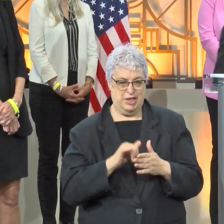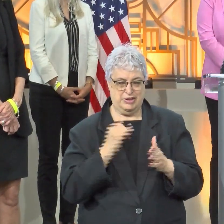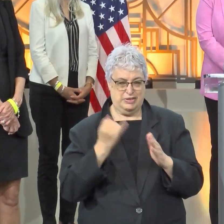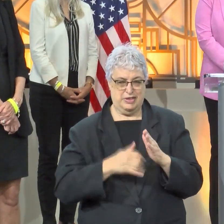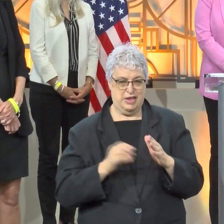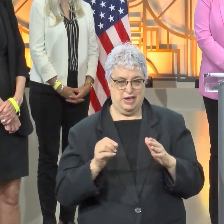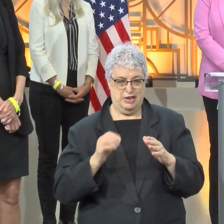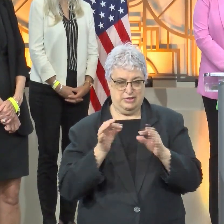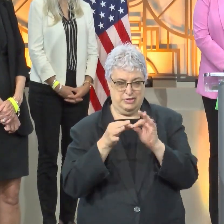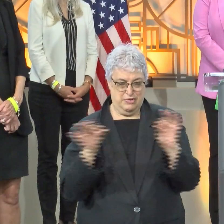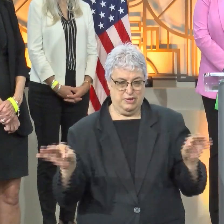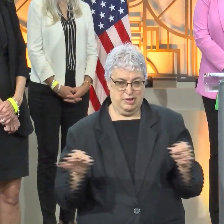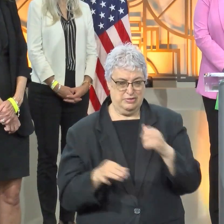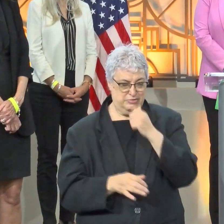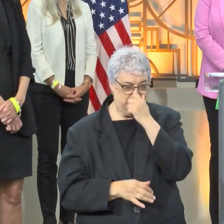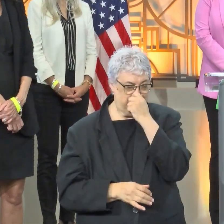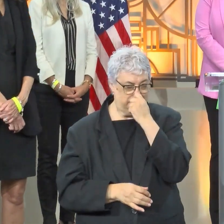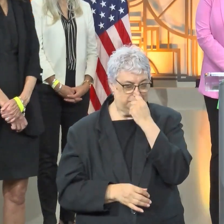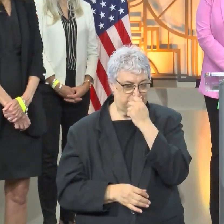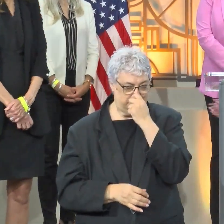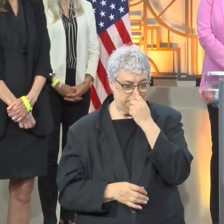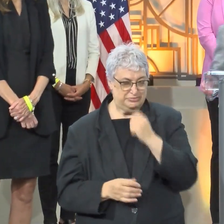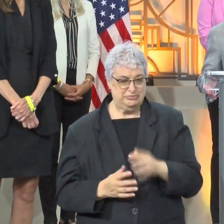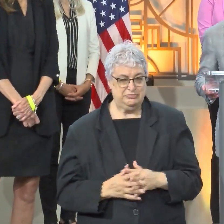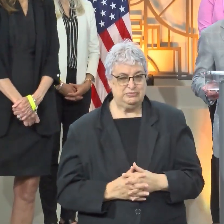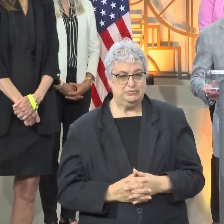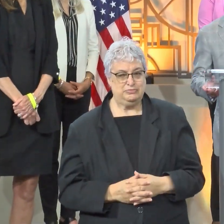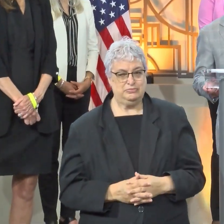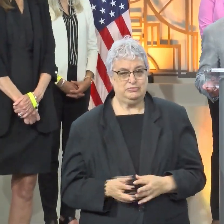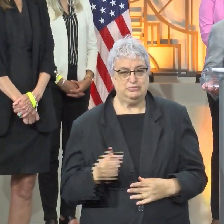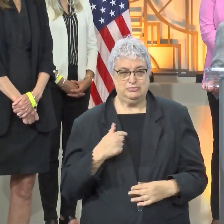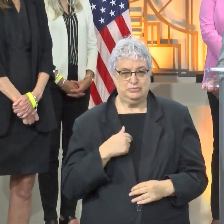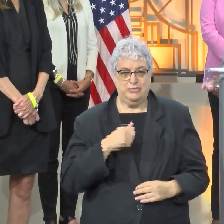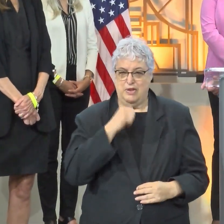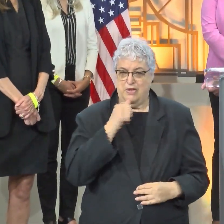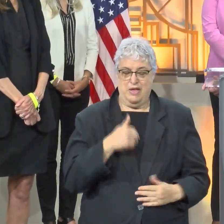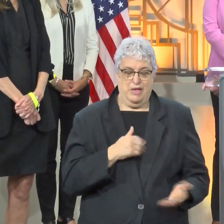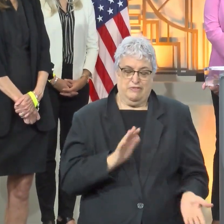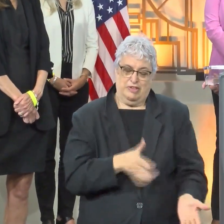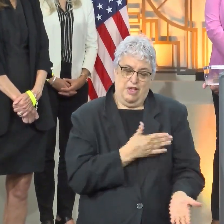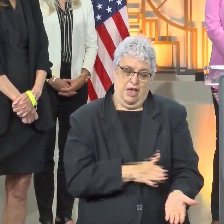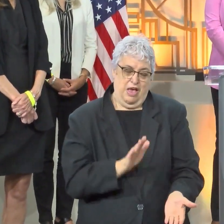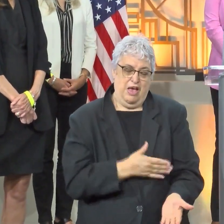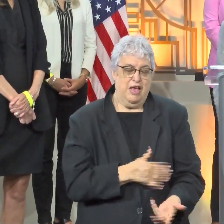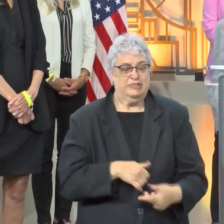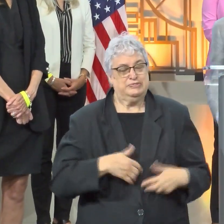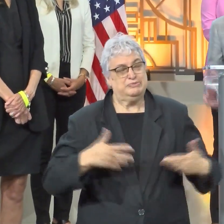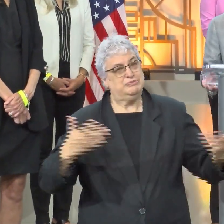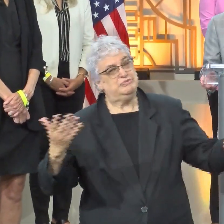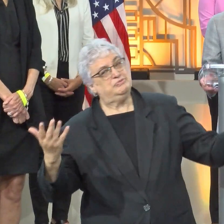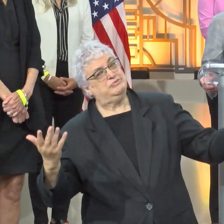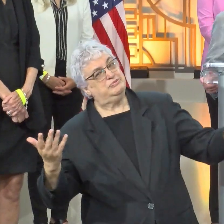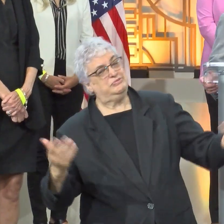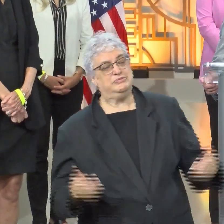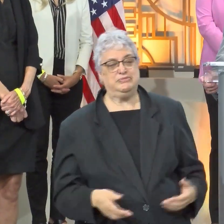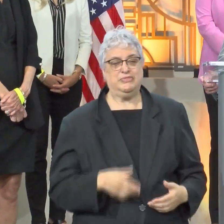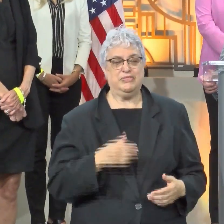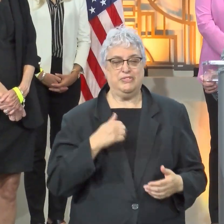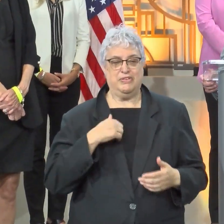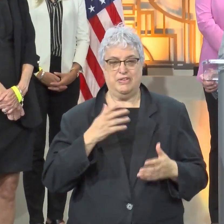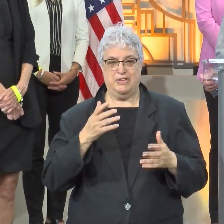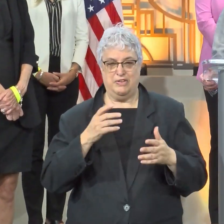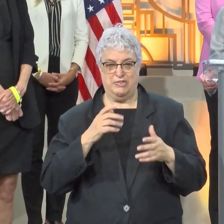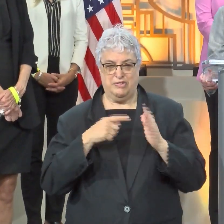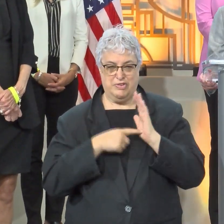And Mike. Thank you, Mayor. Thank you, Mayor. I do not have a jingle, sorry. But thank you for your leadership in